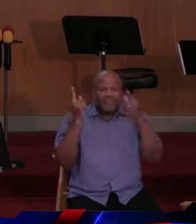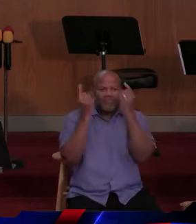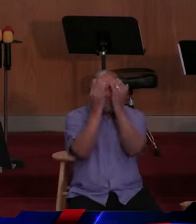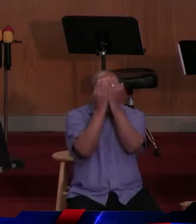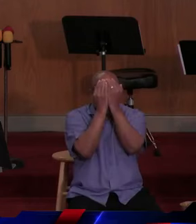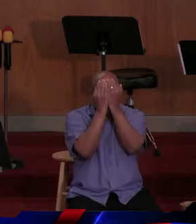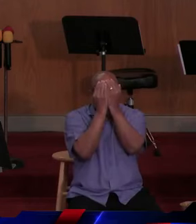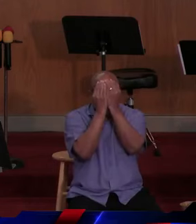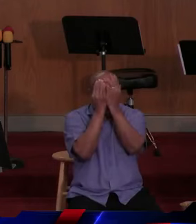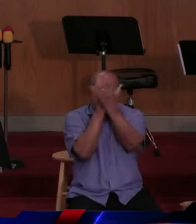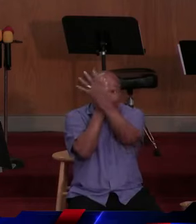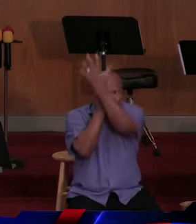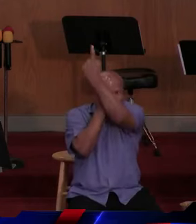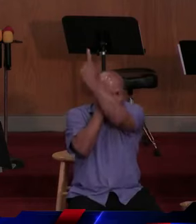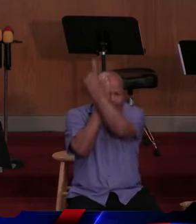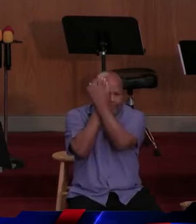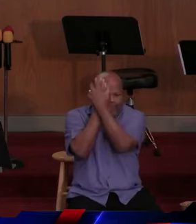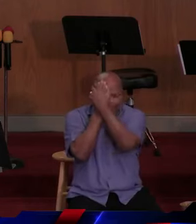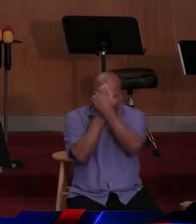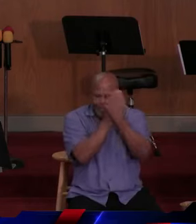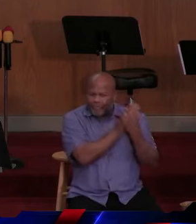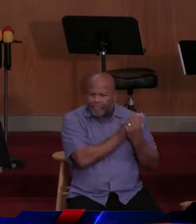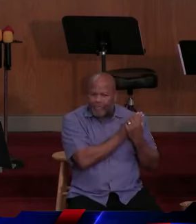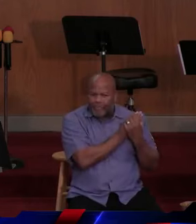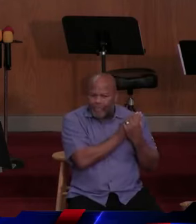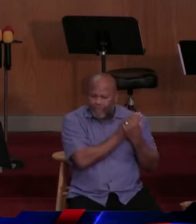is spiritually discerned. Come on, somebody.